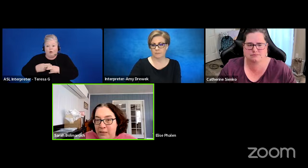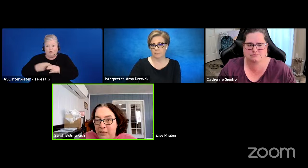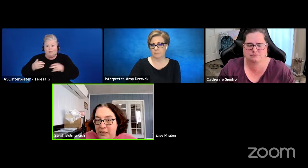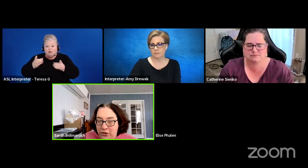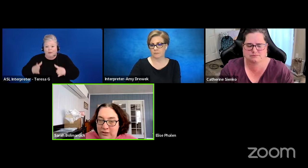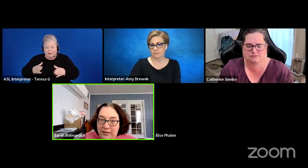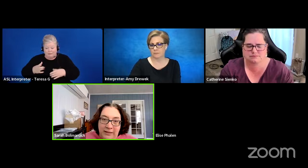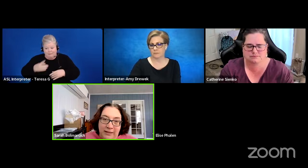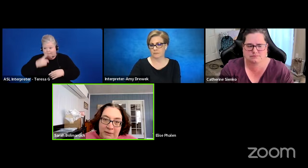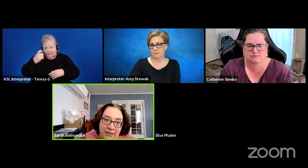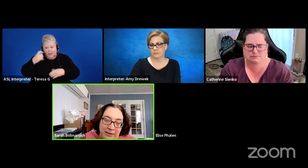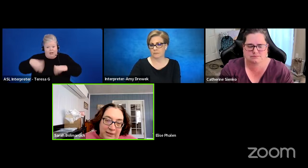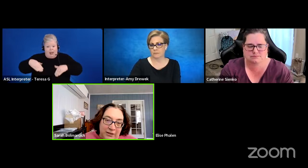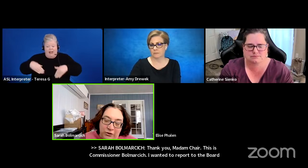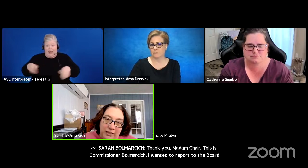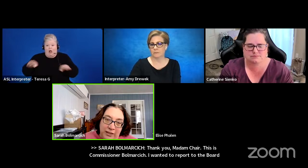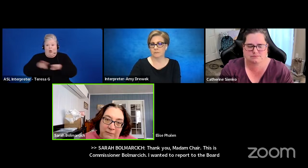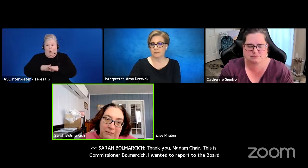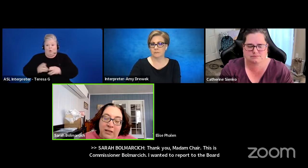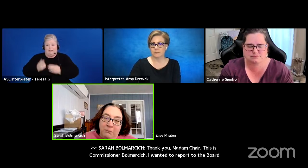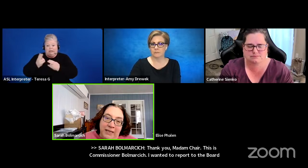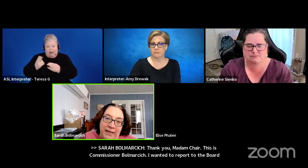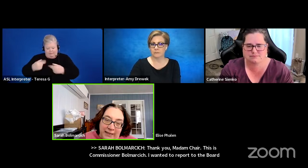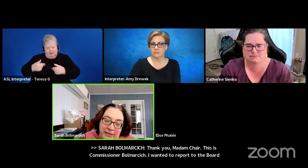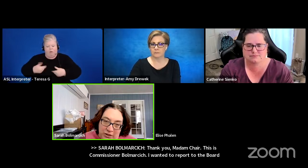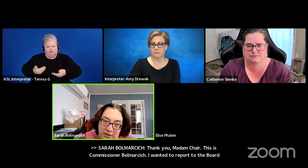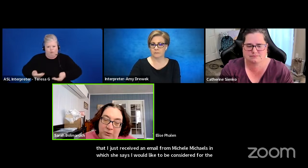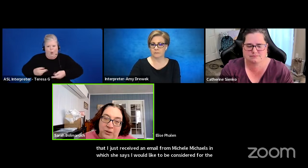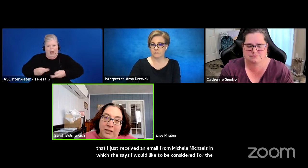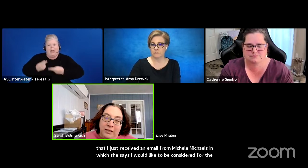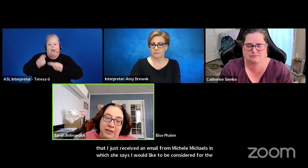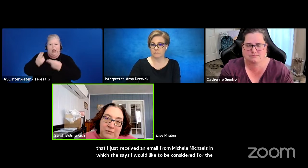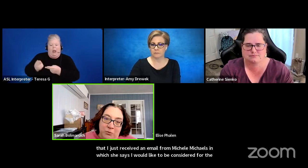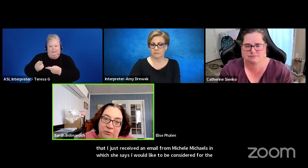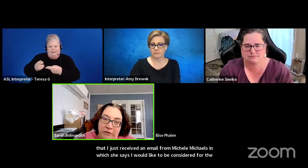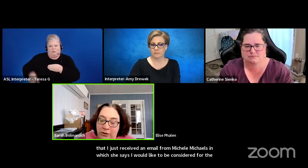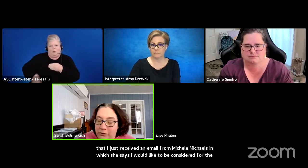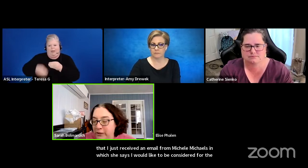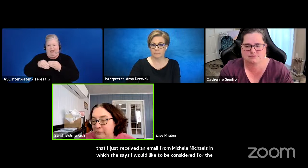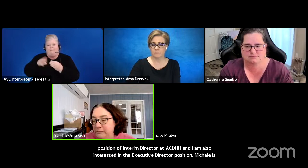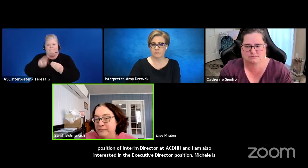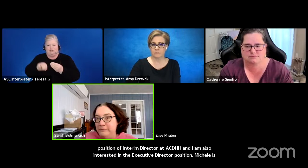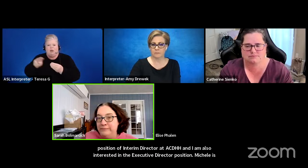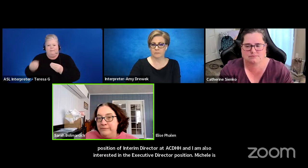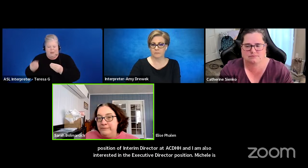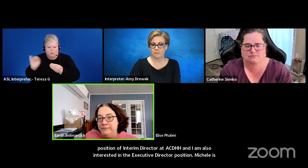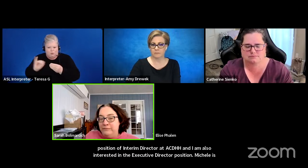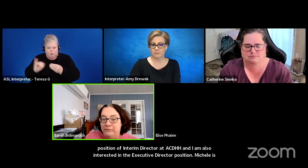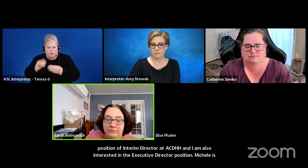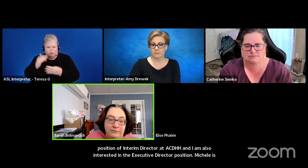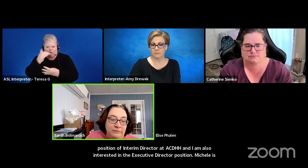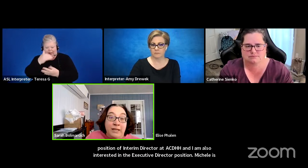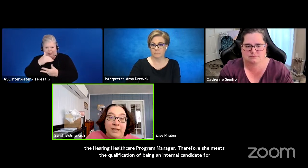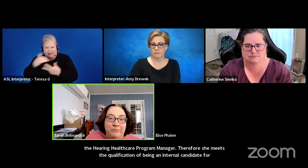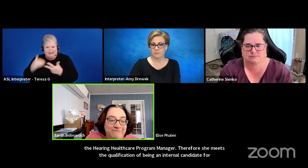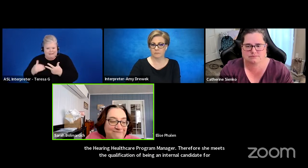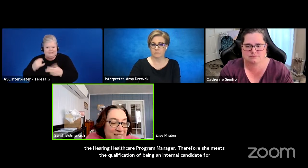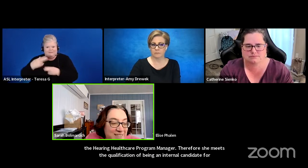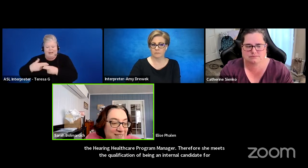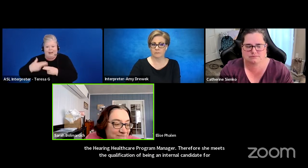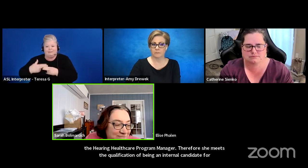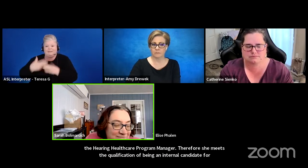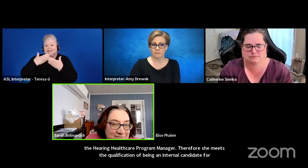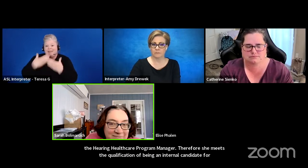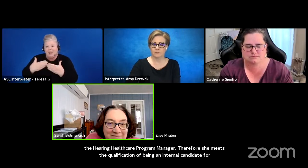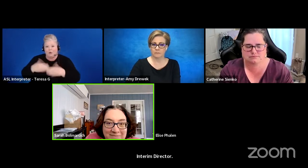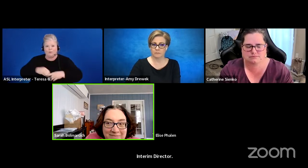closed nominations, I nominate that her name be added to the names that we're voting for. Thank you.